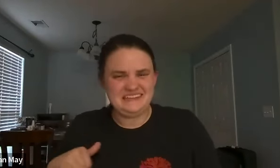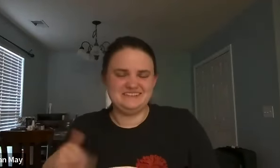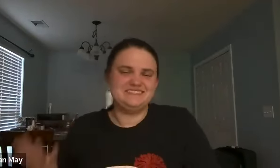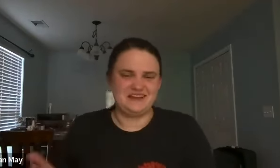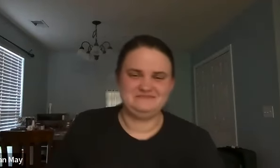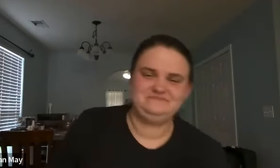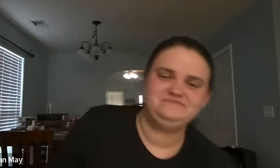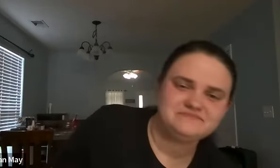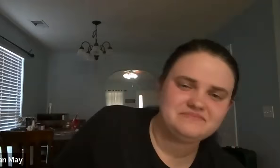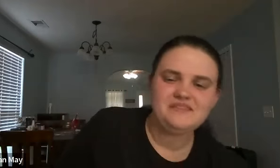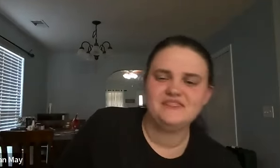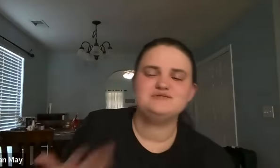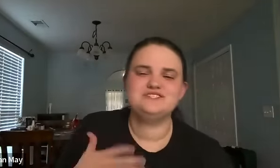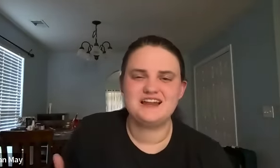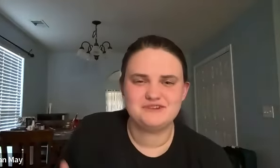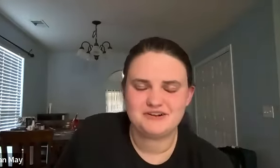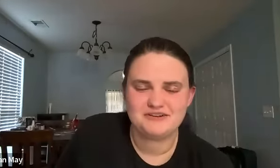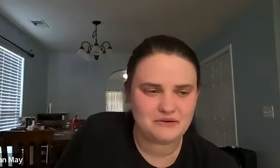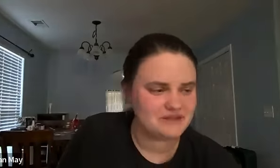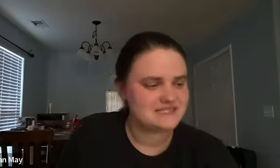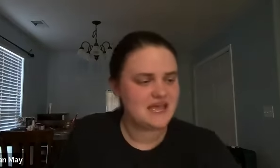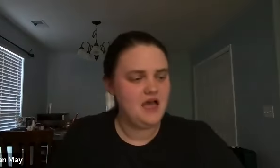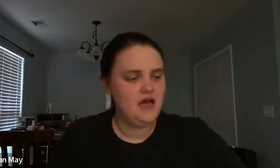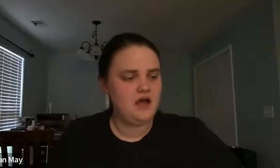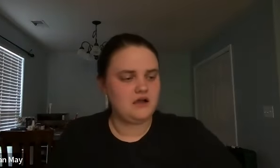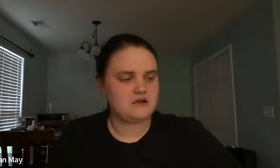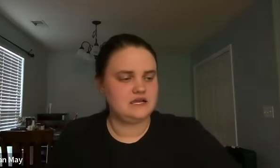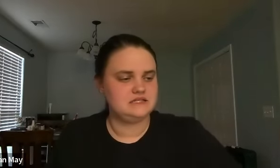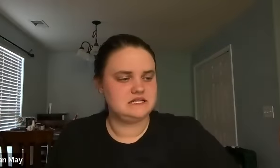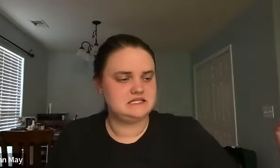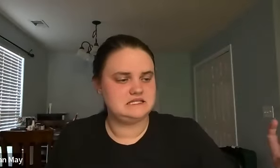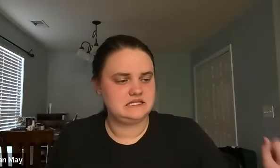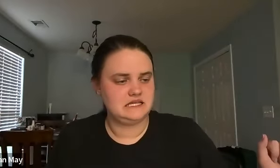you. So, and that's always just kind of one of our favorite ones. All right, let's see.